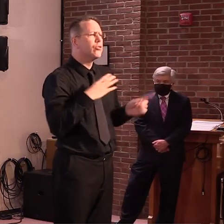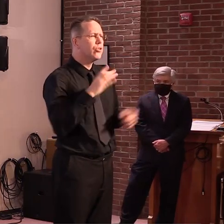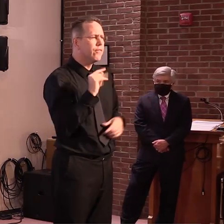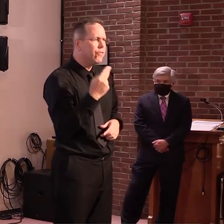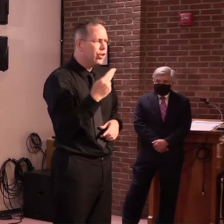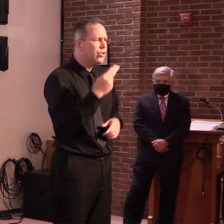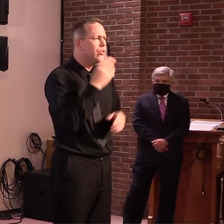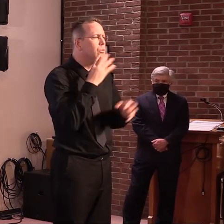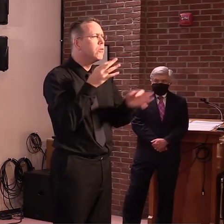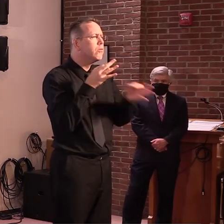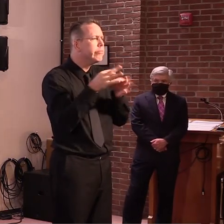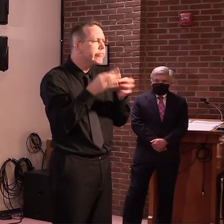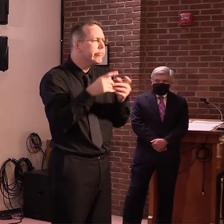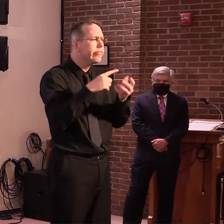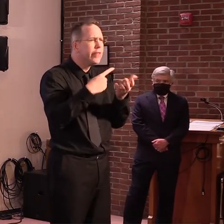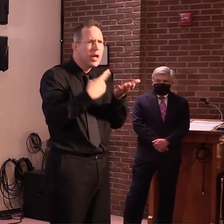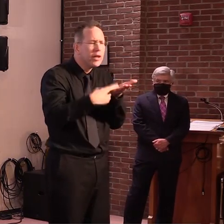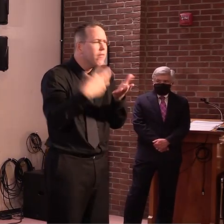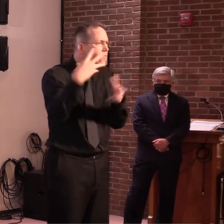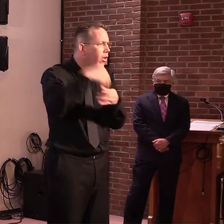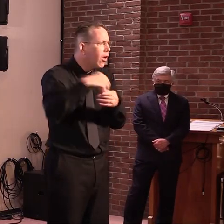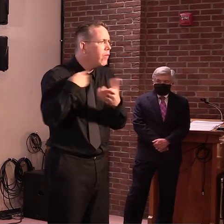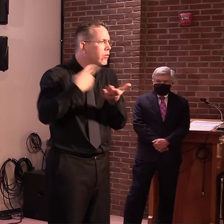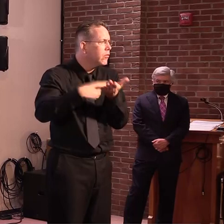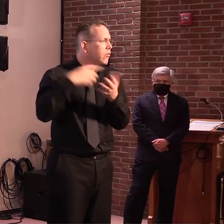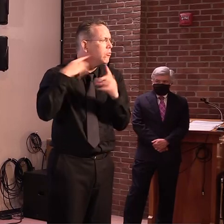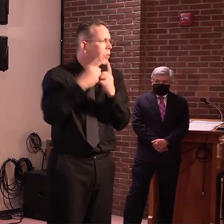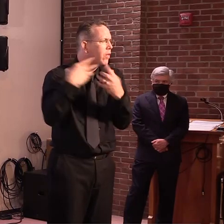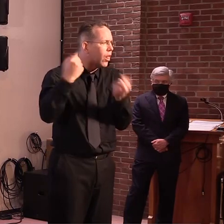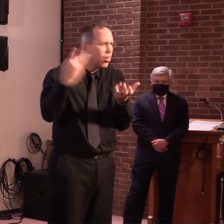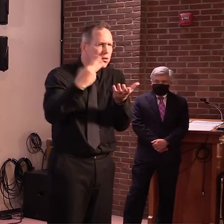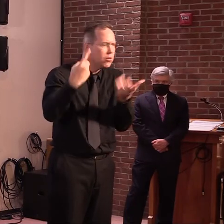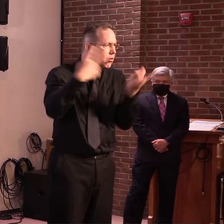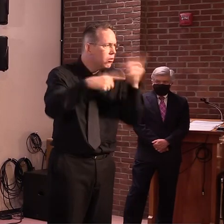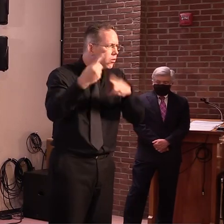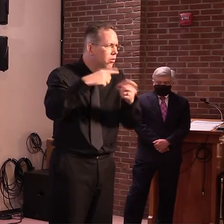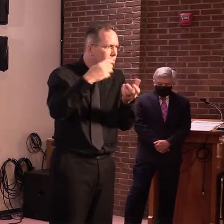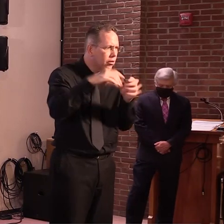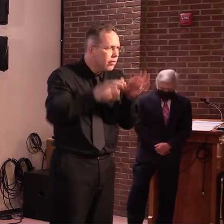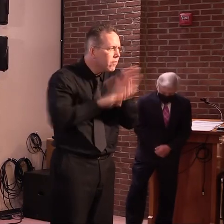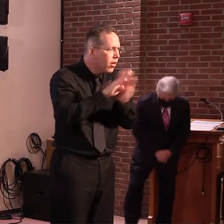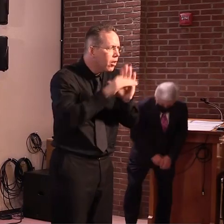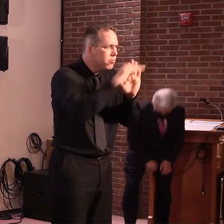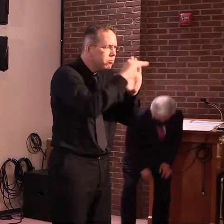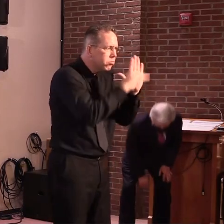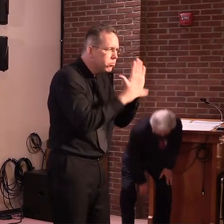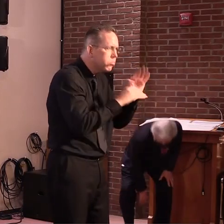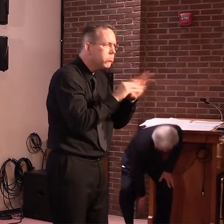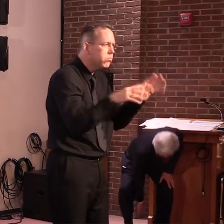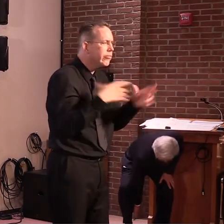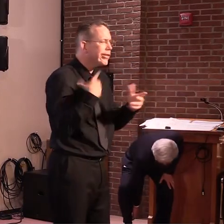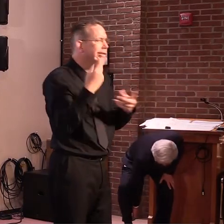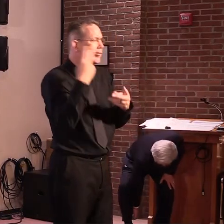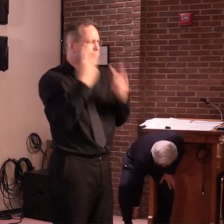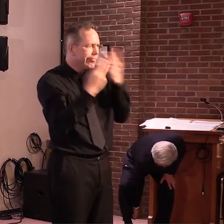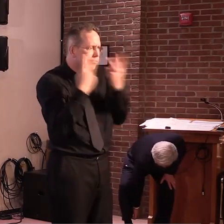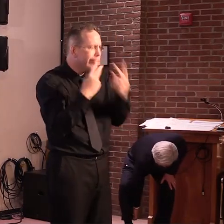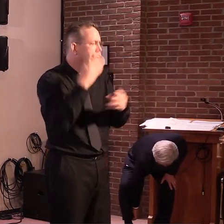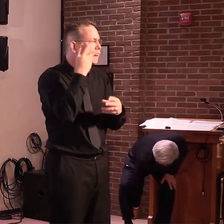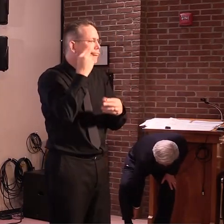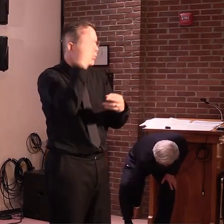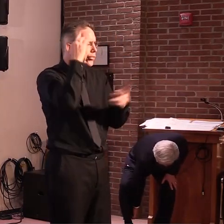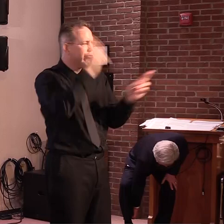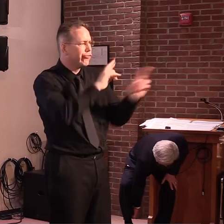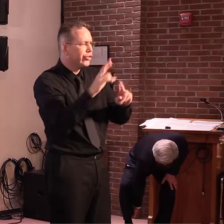in there, and a lot of people with a lot of experience. From our side, not only do we have